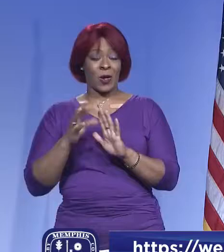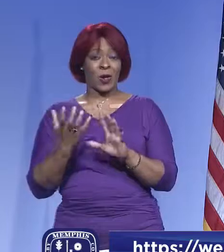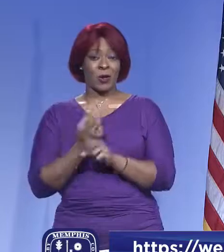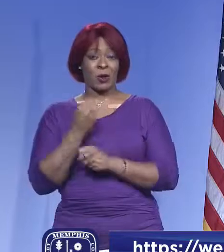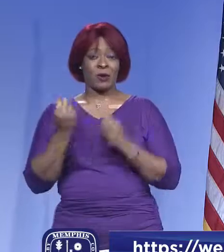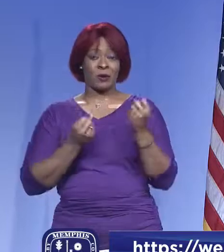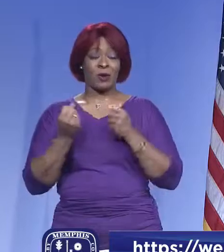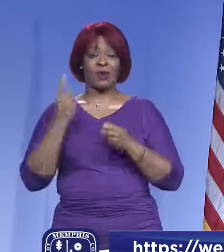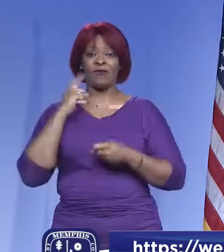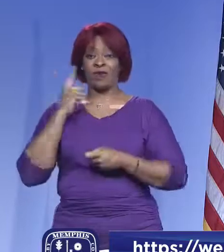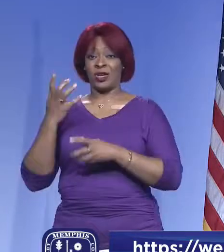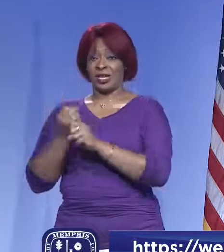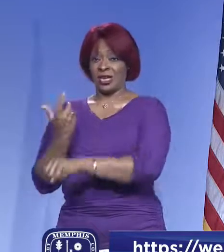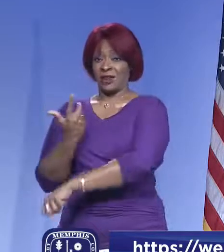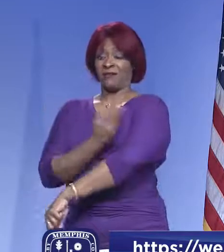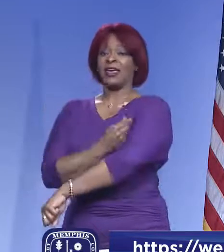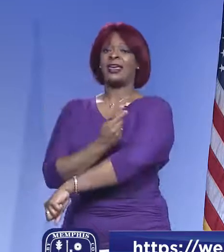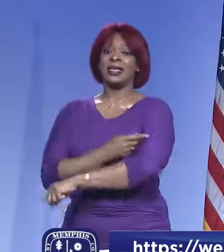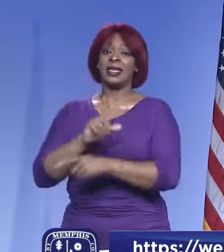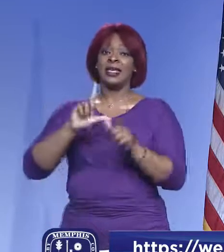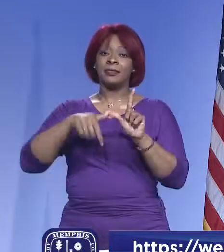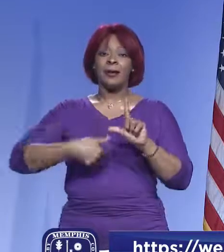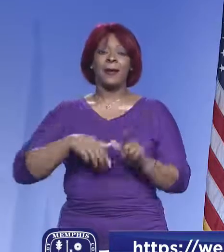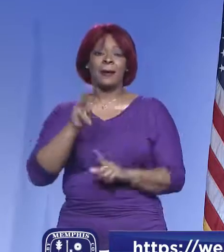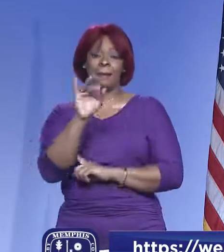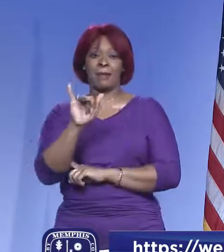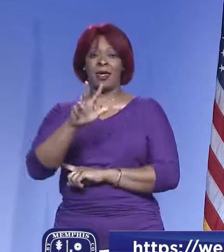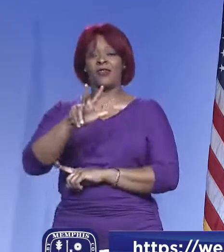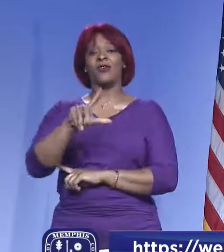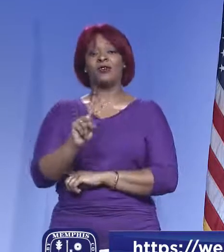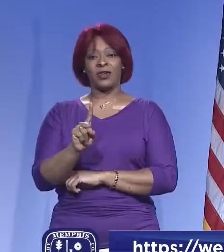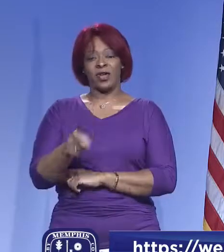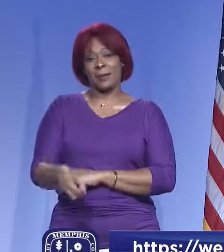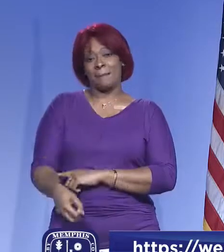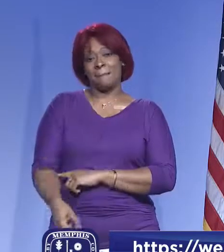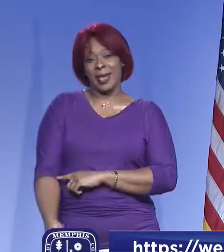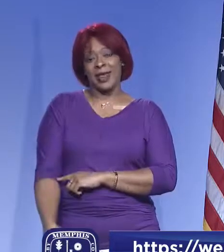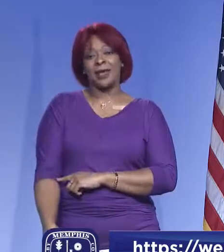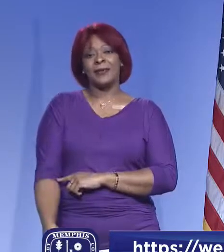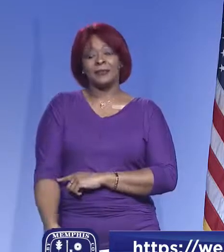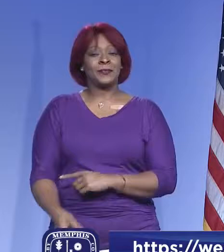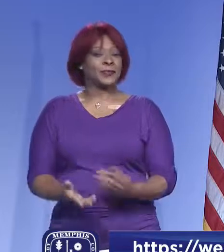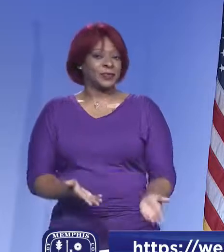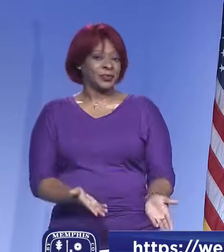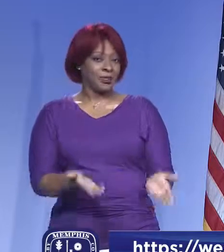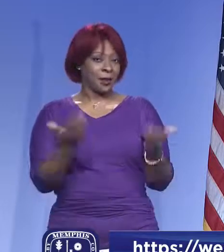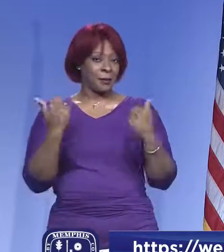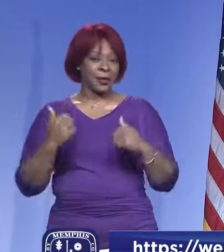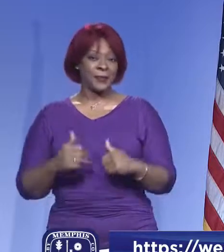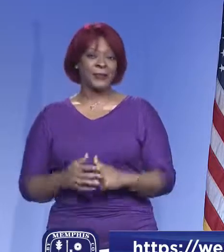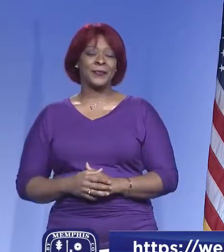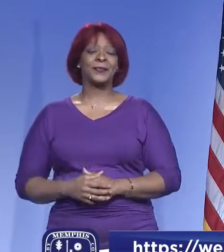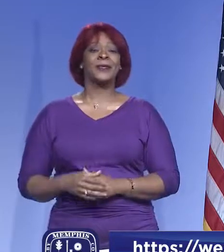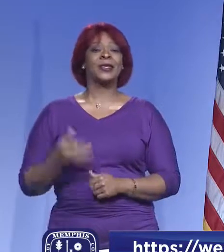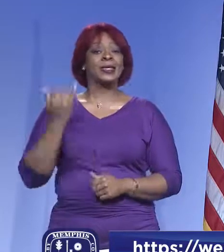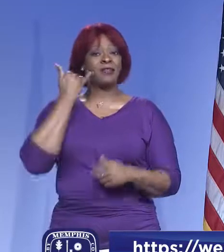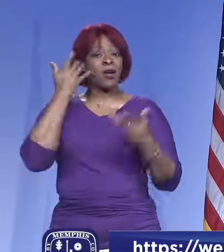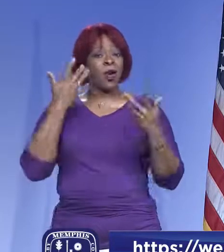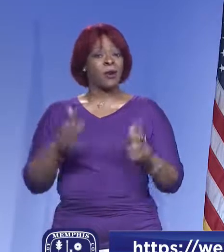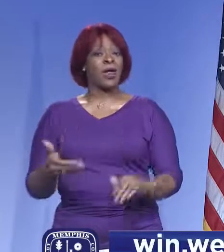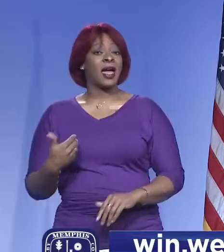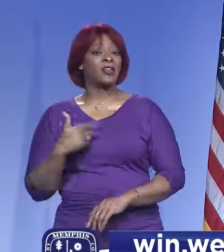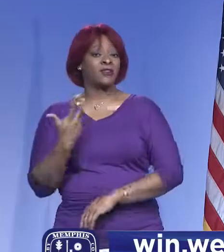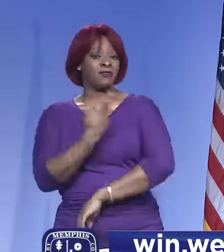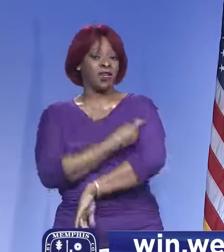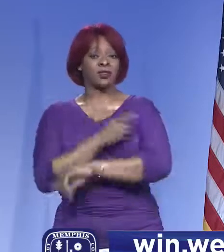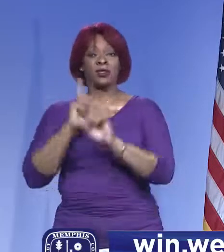exchange for getting a vaccine expires on May 31st at midnight. So come on out. If you've had a vaccine already,